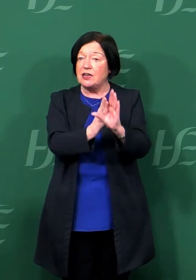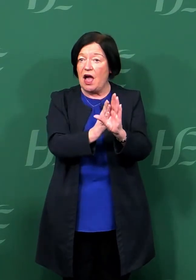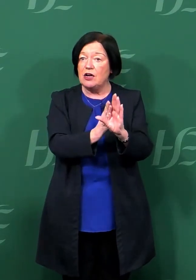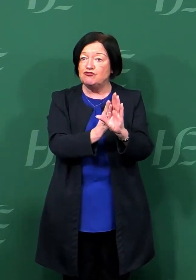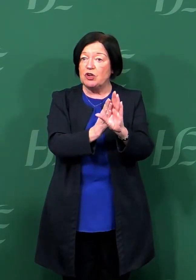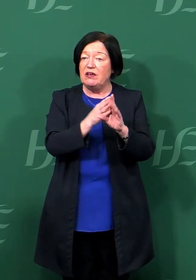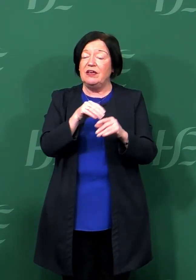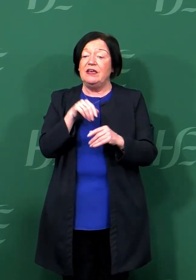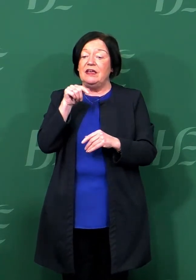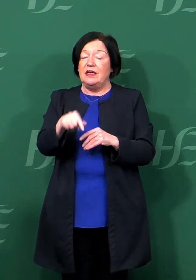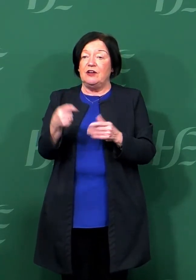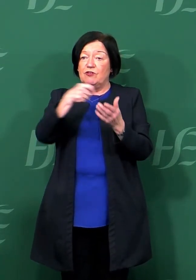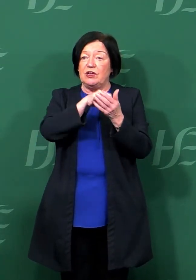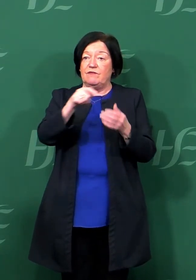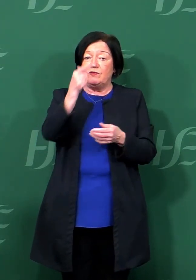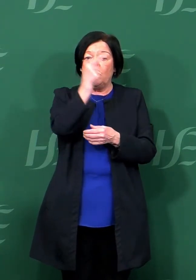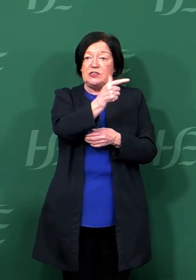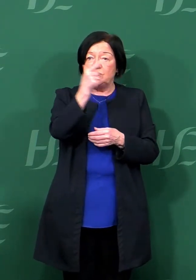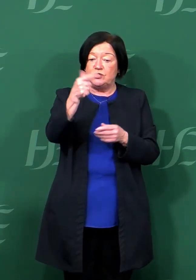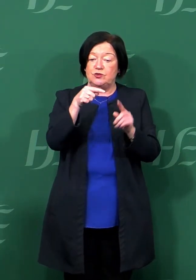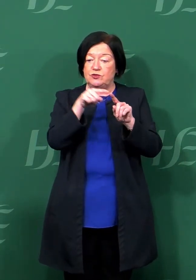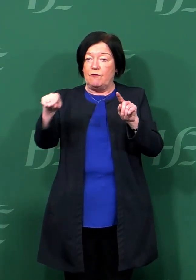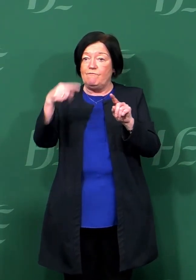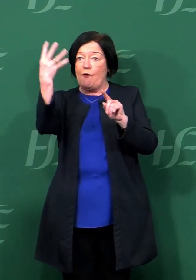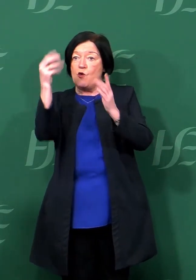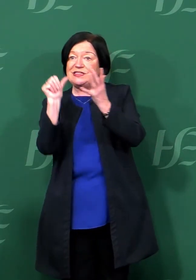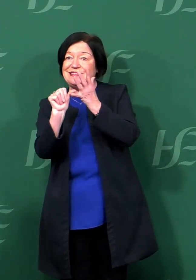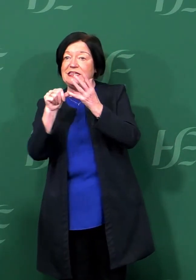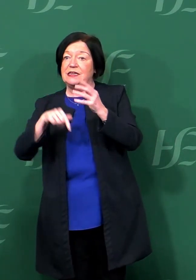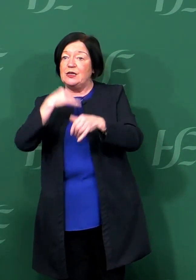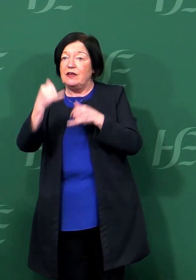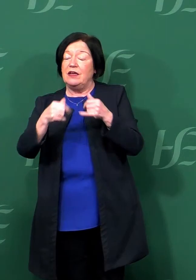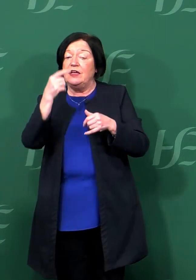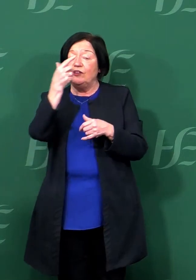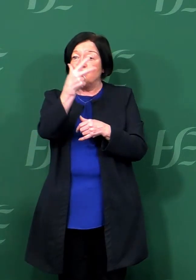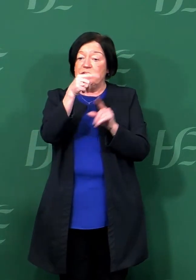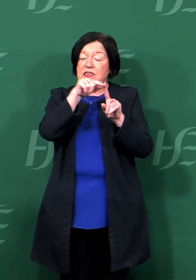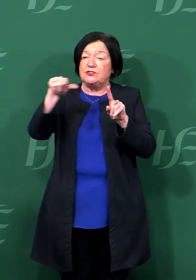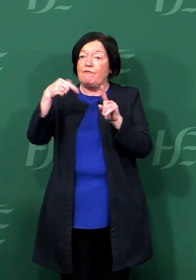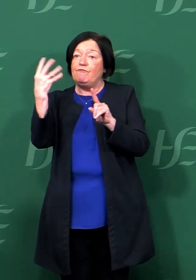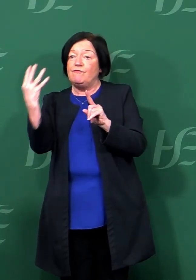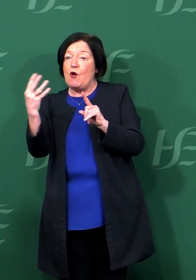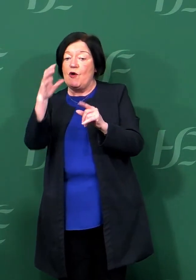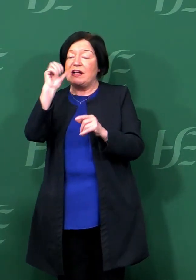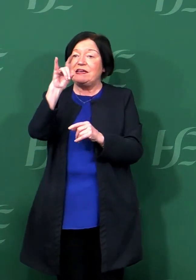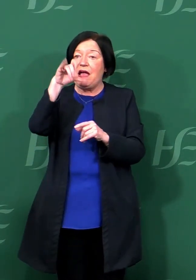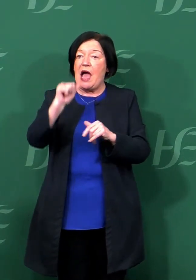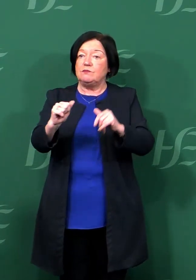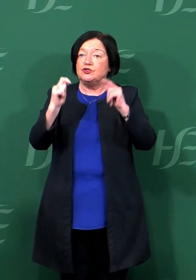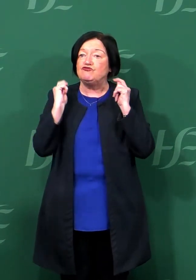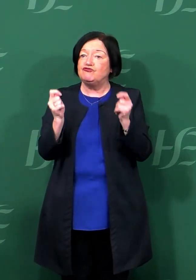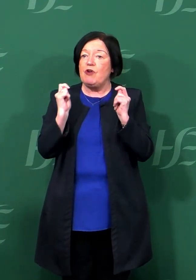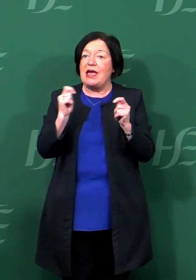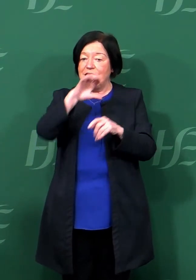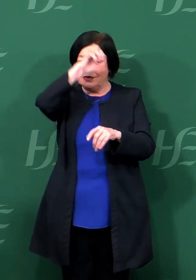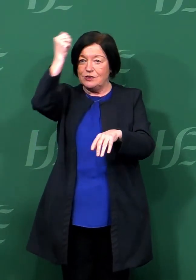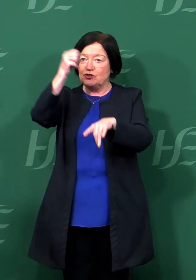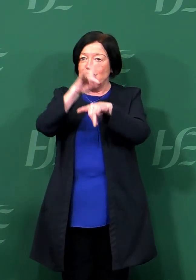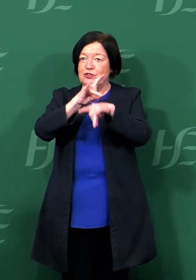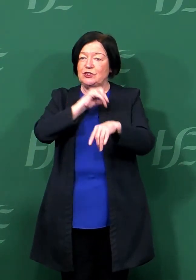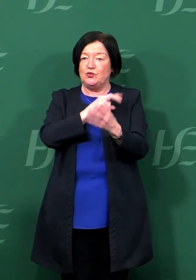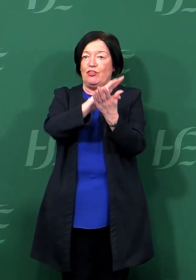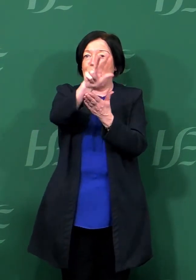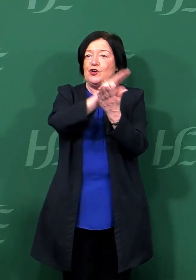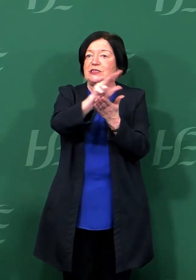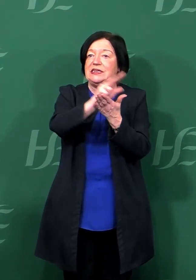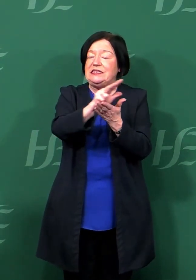number increasing from 22 to 46 this year, and increasing from 3 to 4 CAMHS trained consultants to